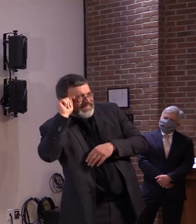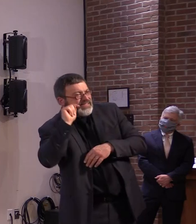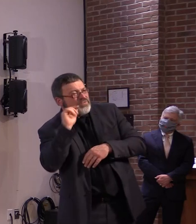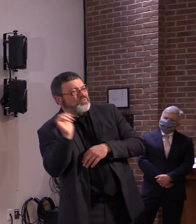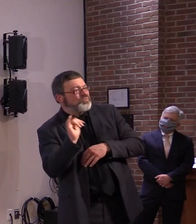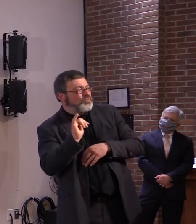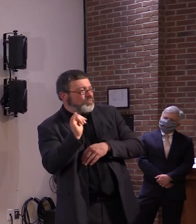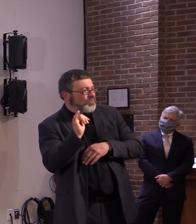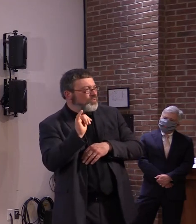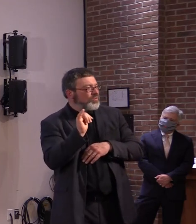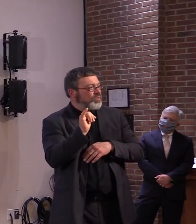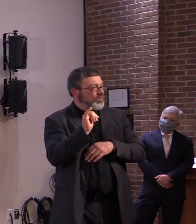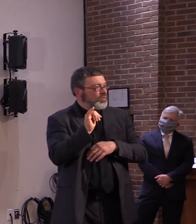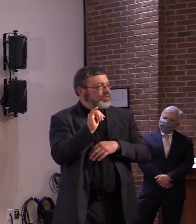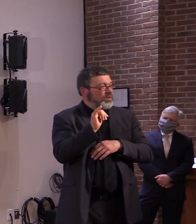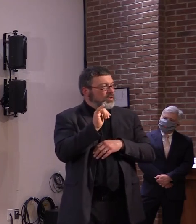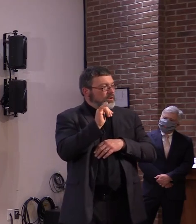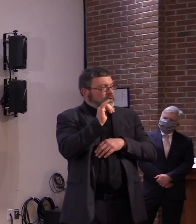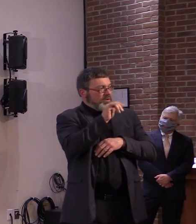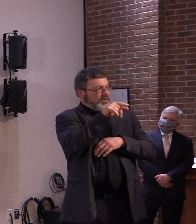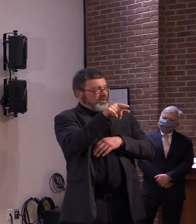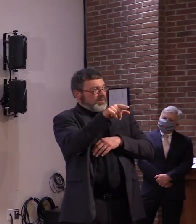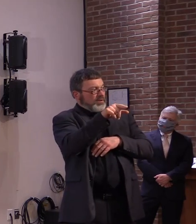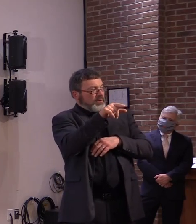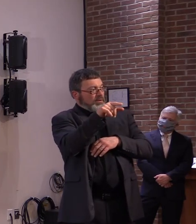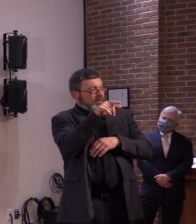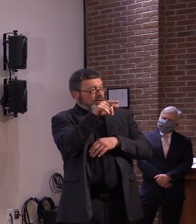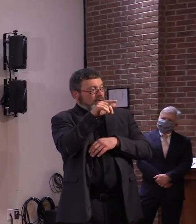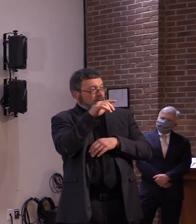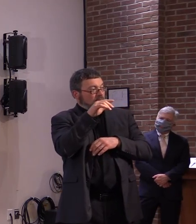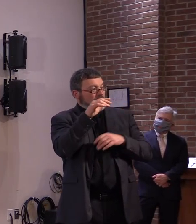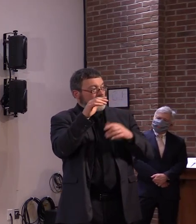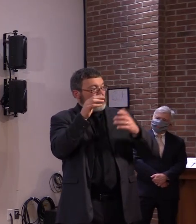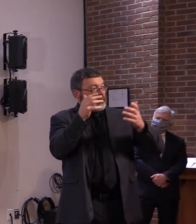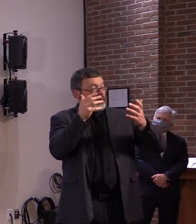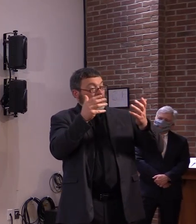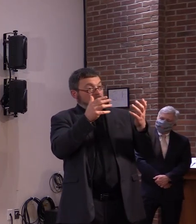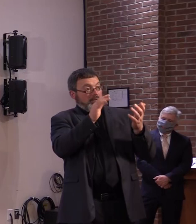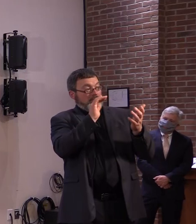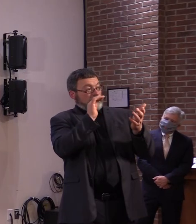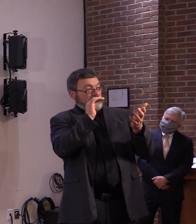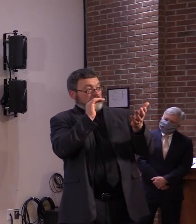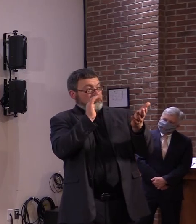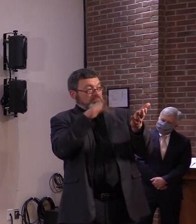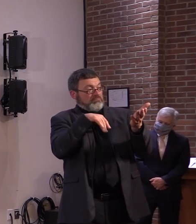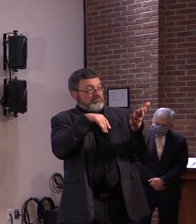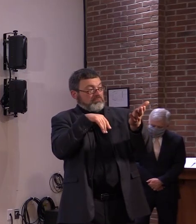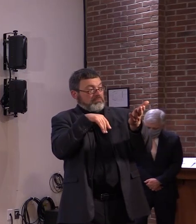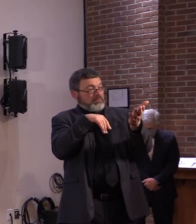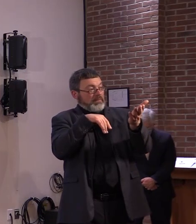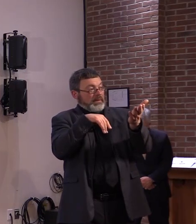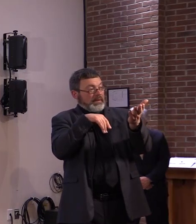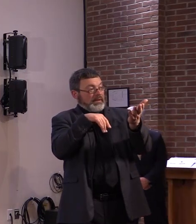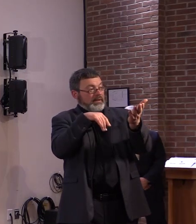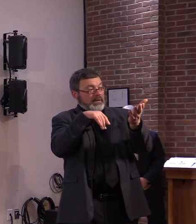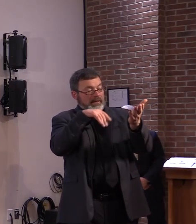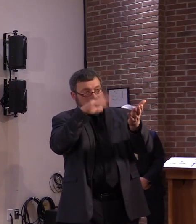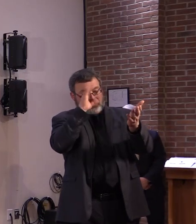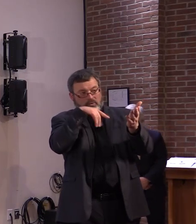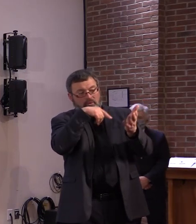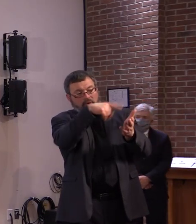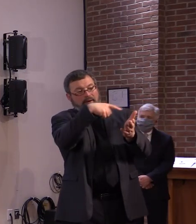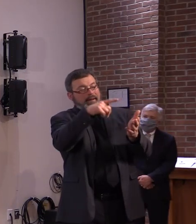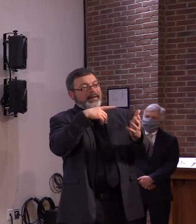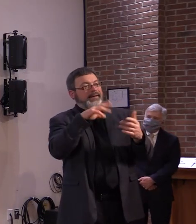some challenging conversations. So Secretary French talked about having the COVID conversation, And I actually think young people are